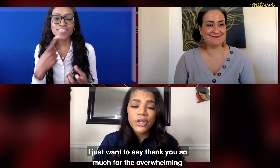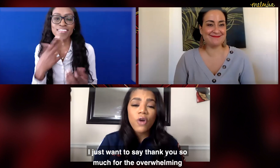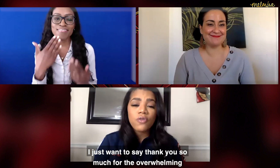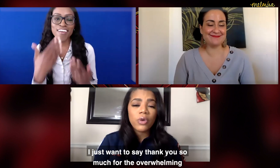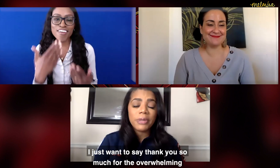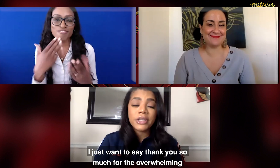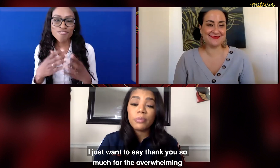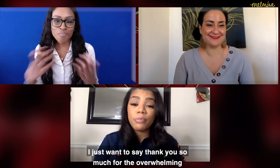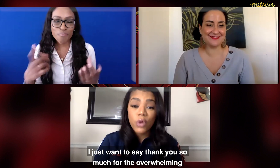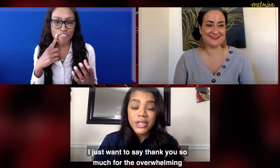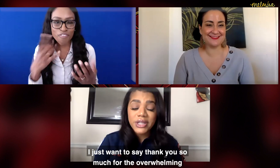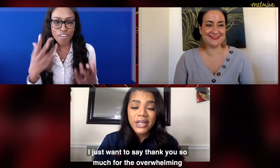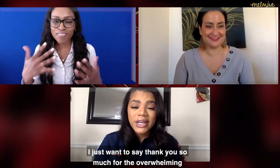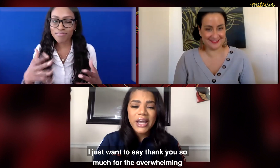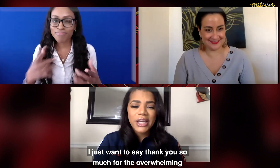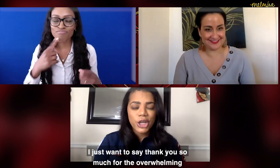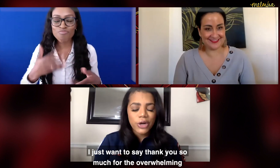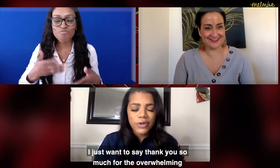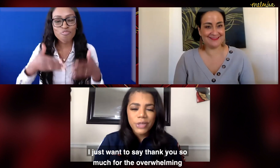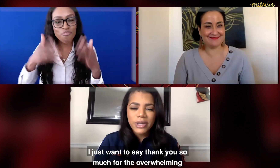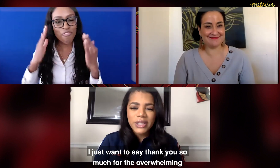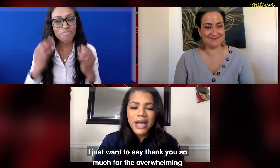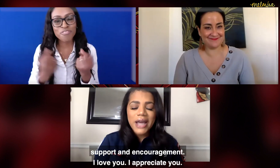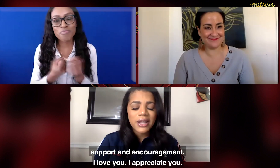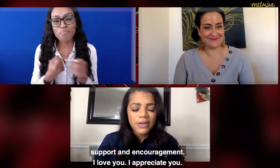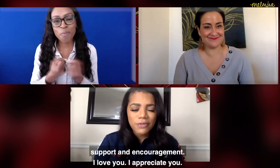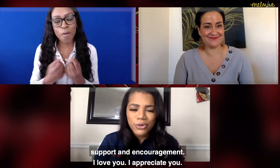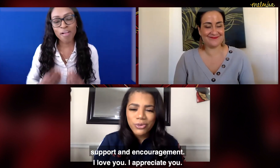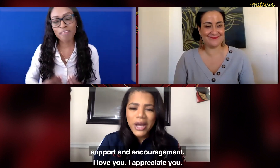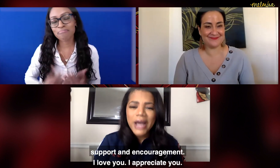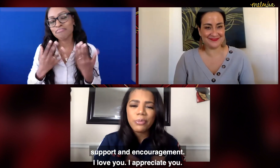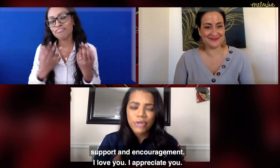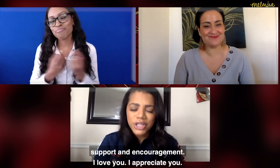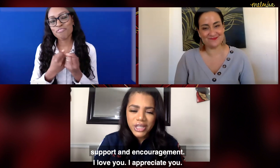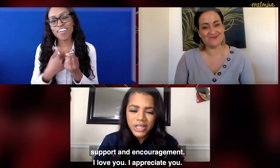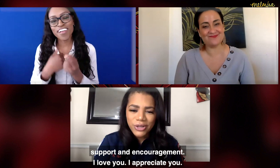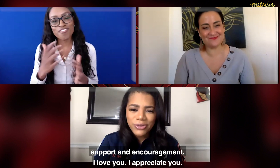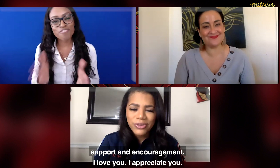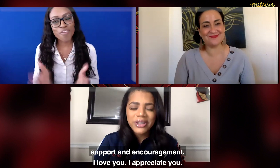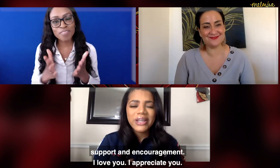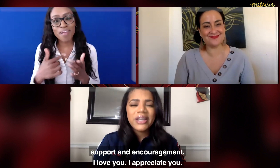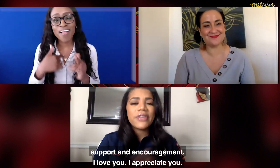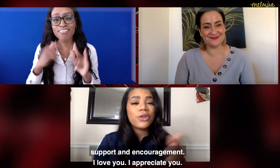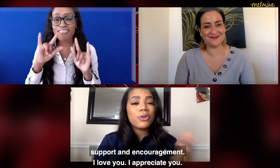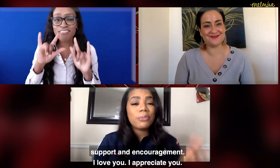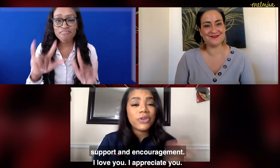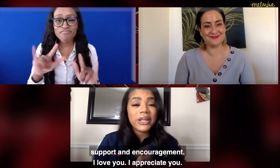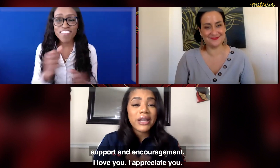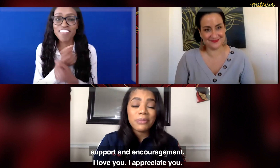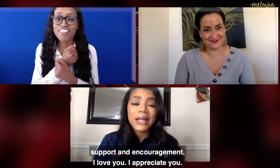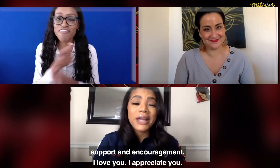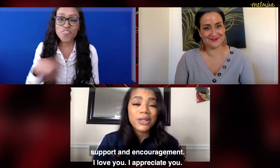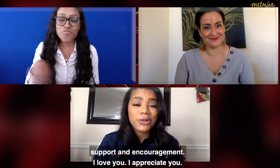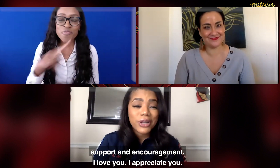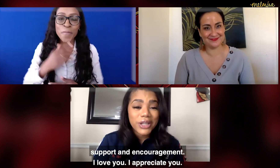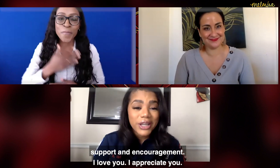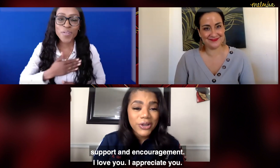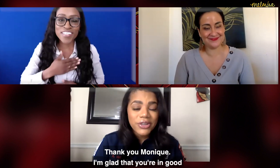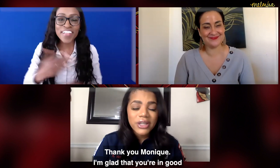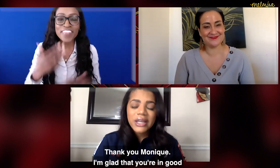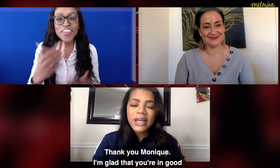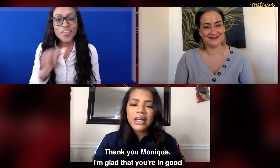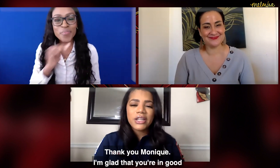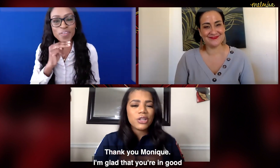much for the overwhelming support and encouragement. I love you. I appreciate you. Thank you, Monique. I'm glad that you're in good